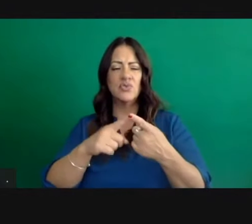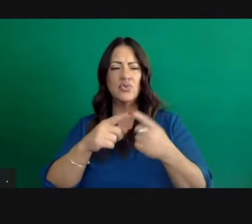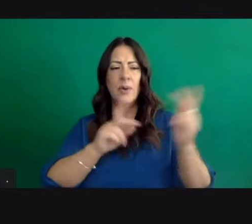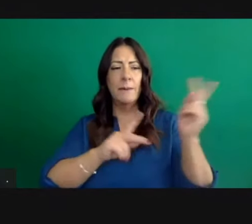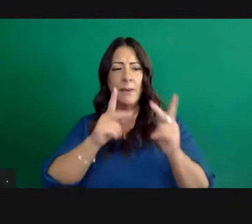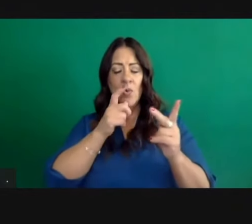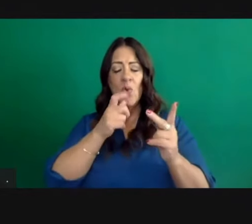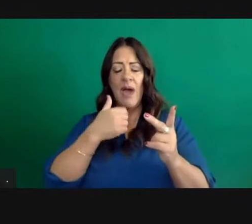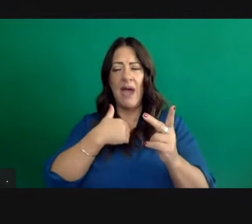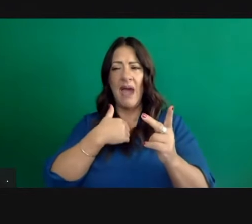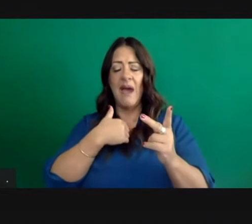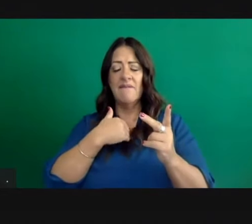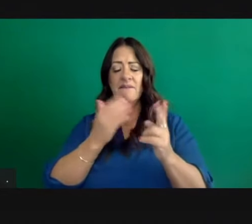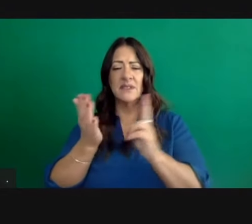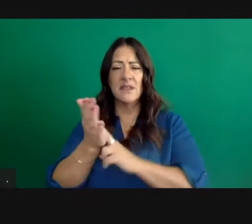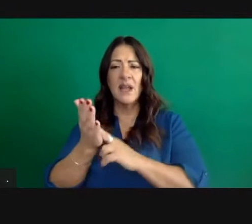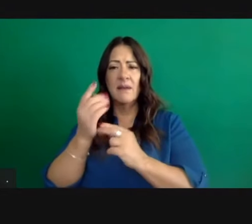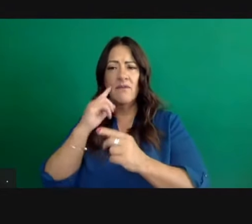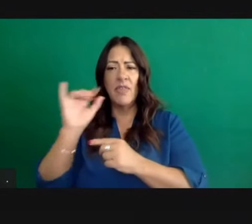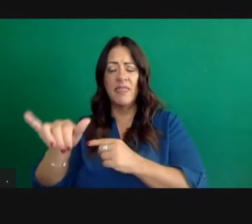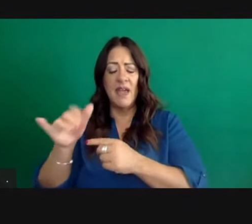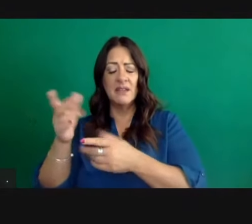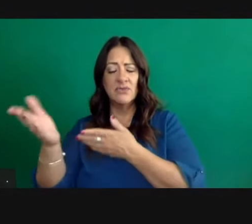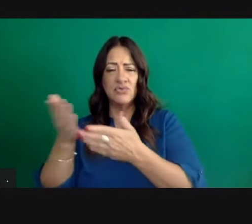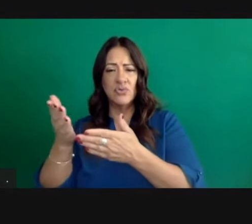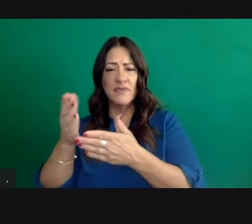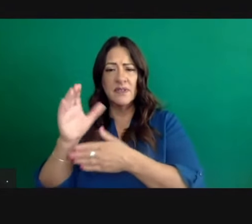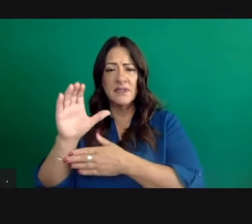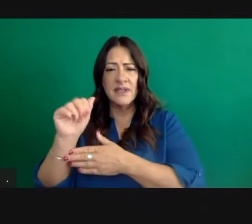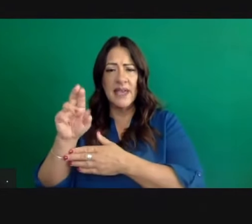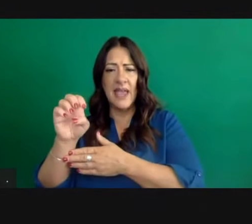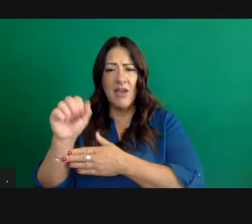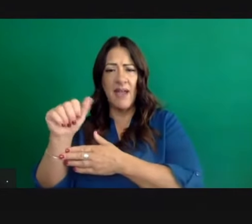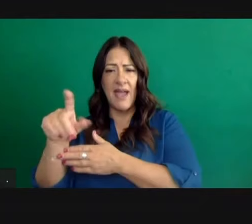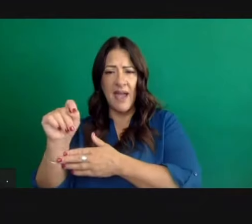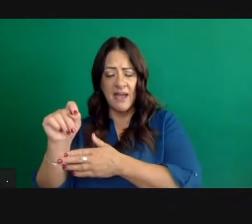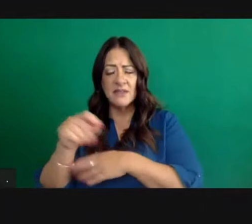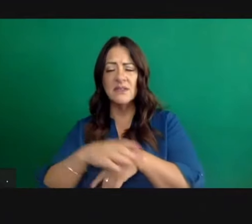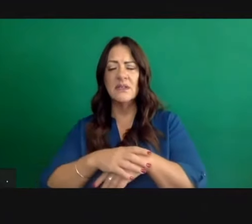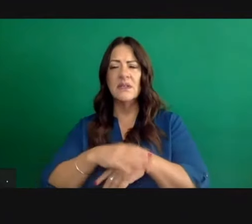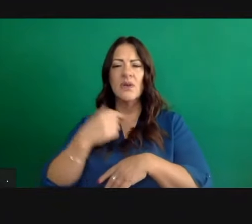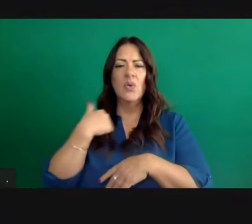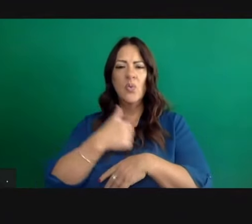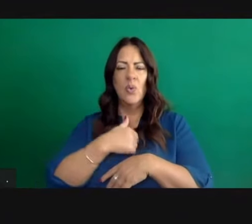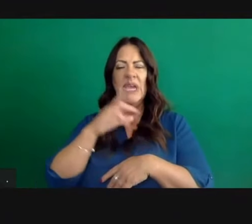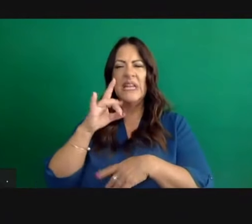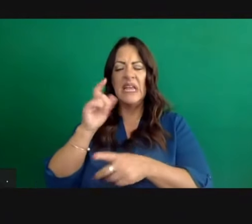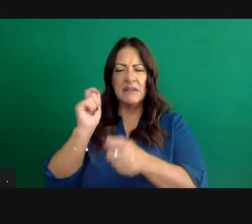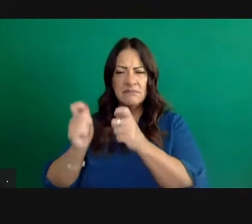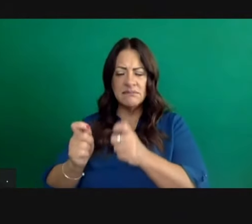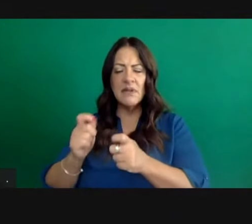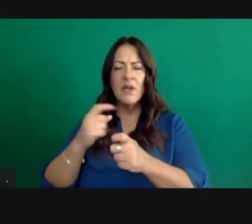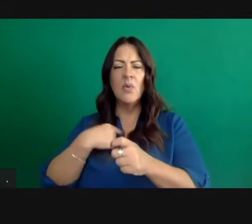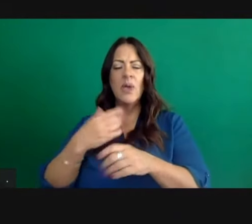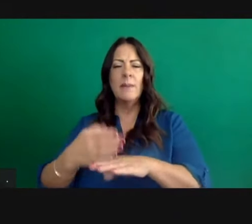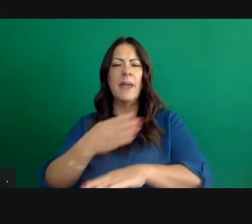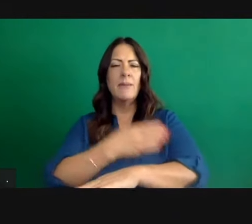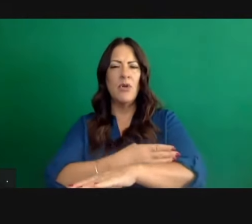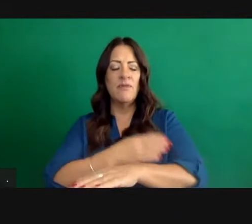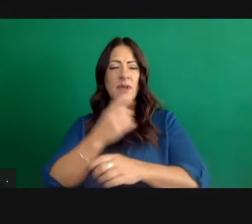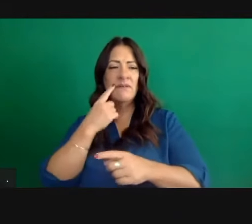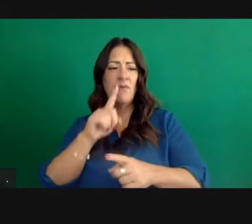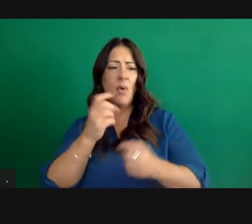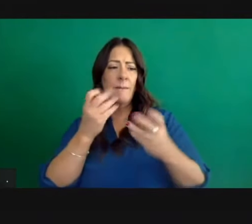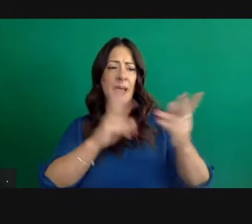the coverage and access to care in California. We've made dramatic improvements in the rate of those who are uninsured.